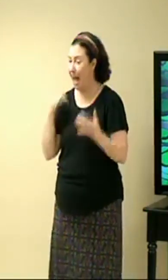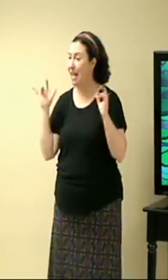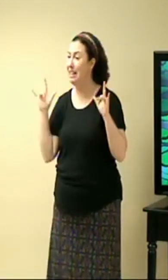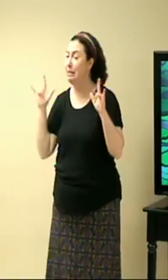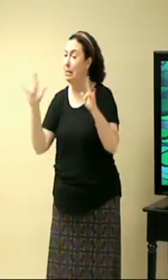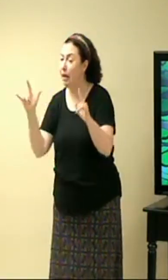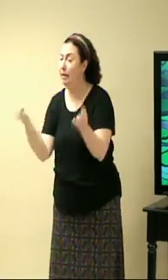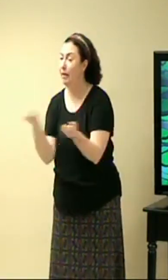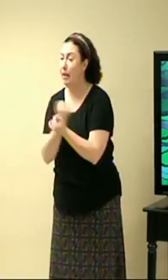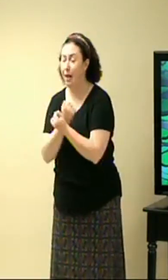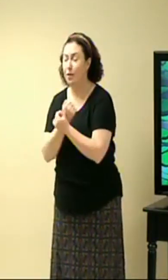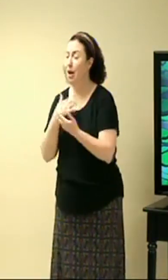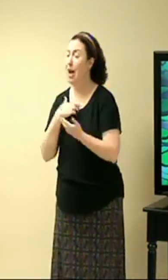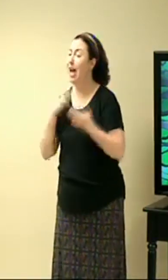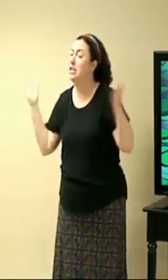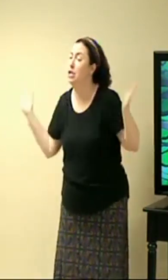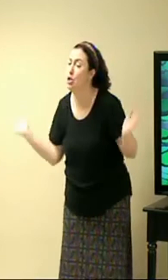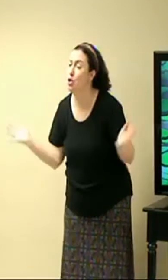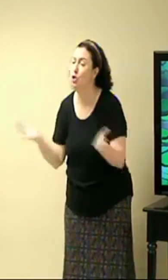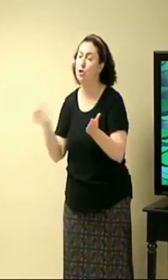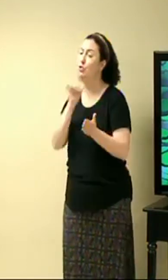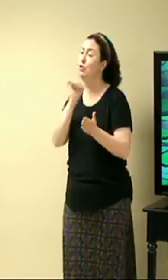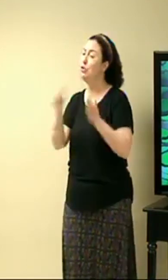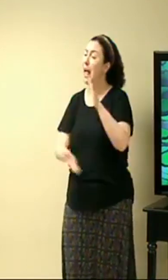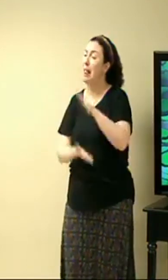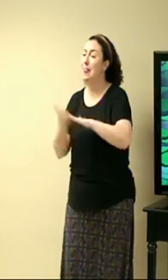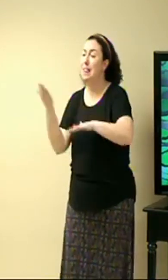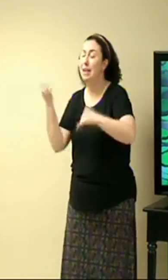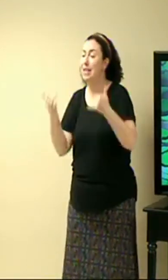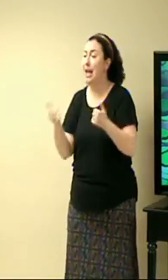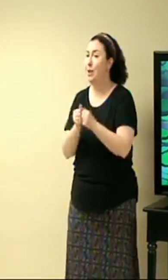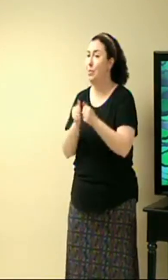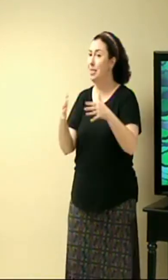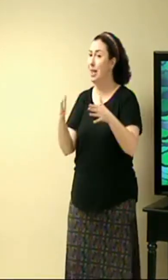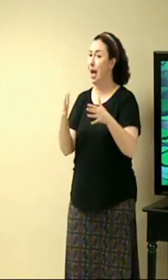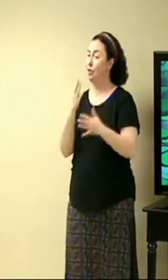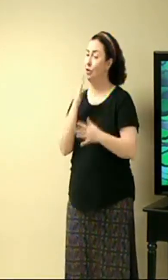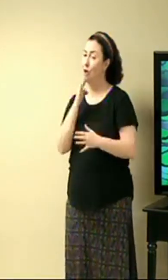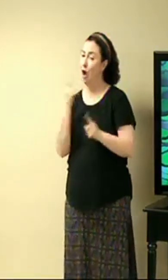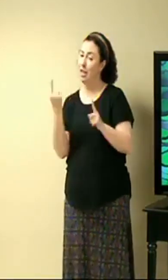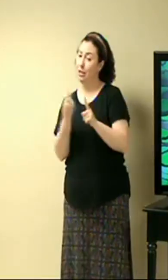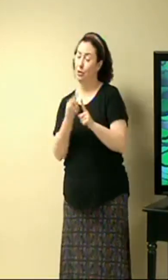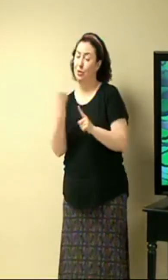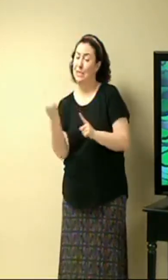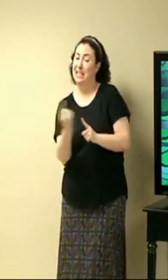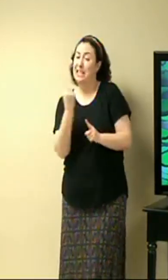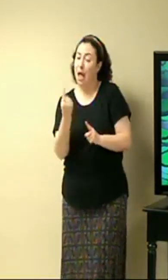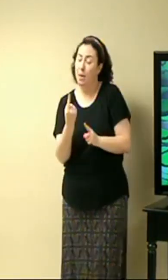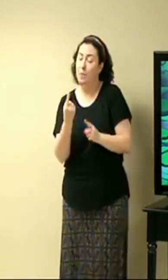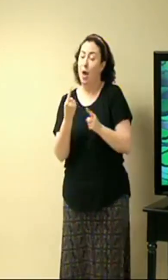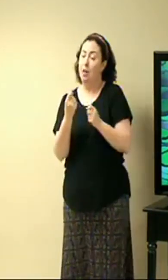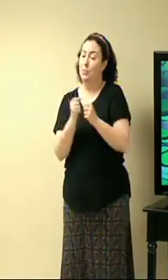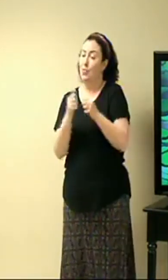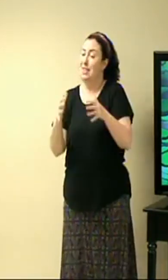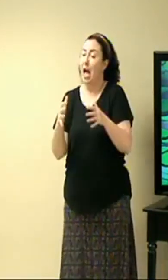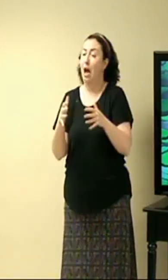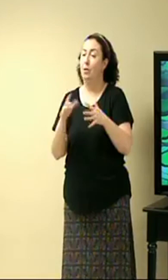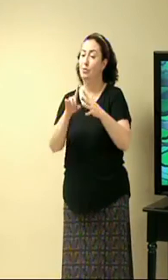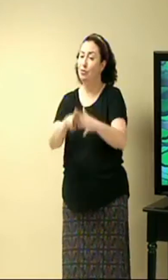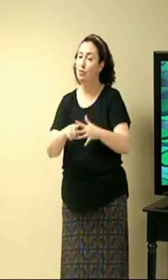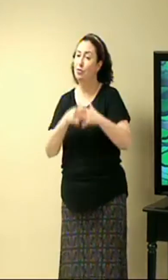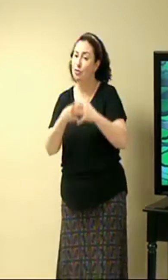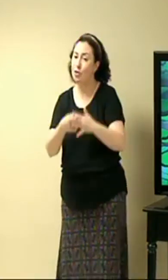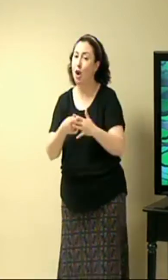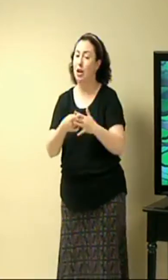you, do not leave our campus. Do not sign off the iCampus without talking to someone, without beginning to make this journey of following